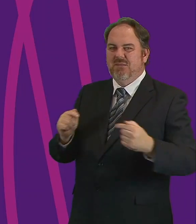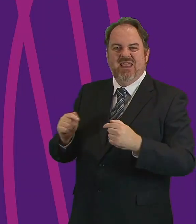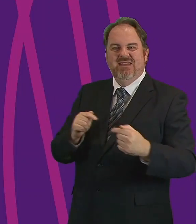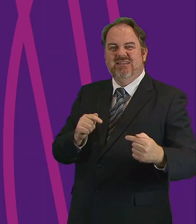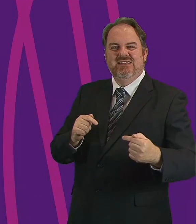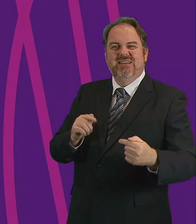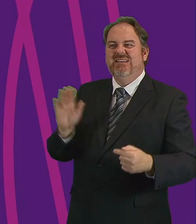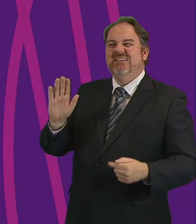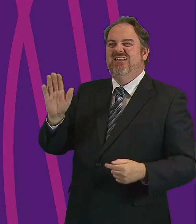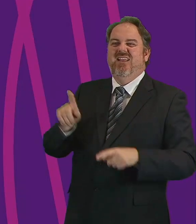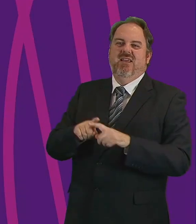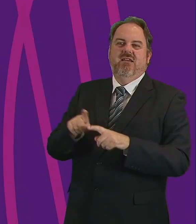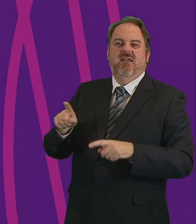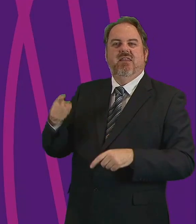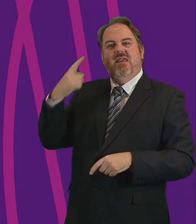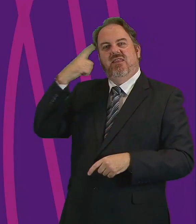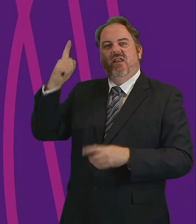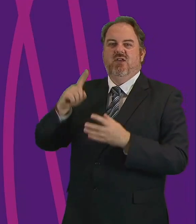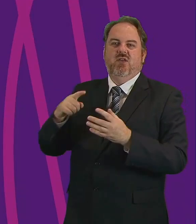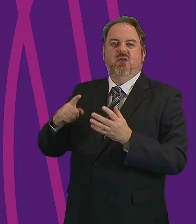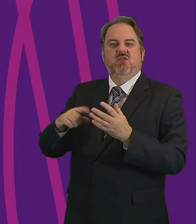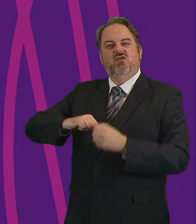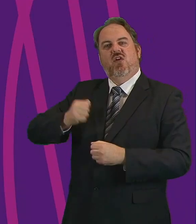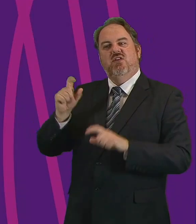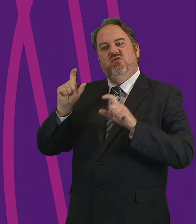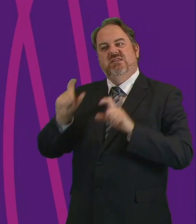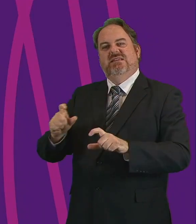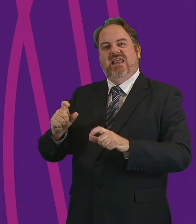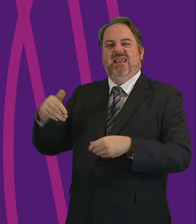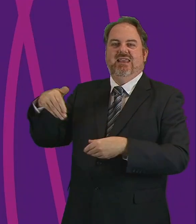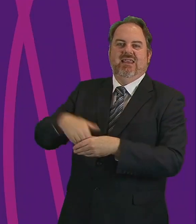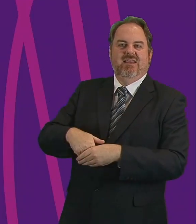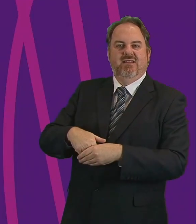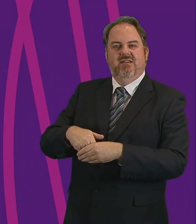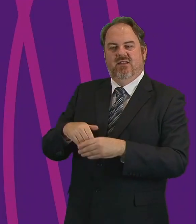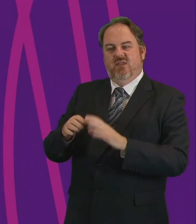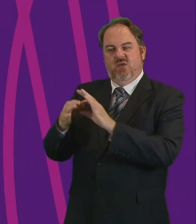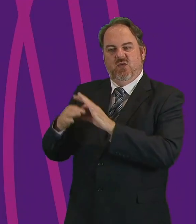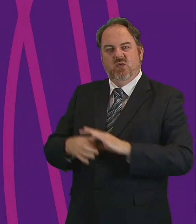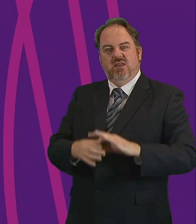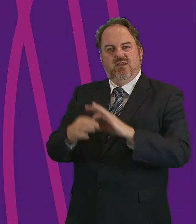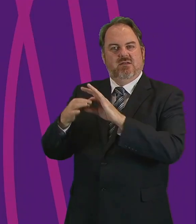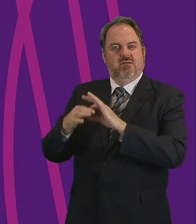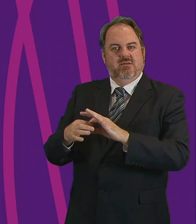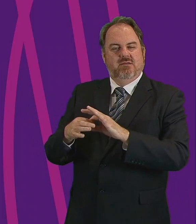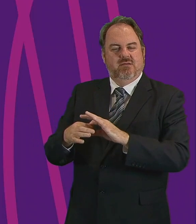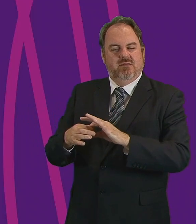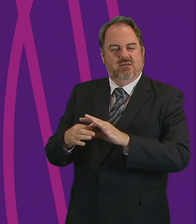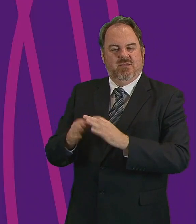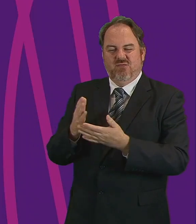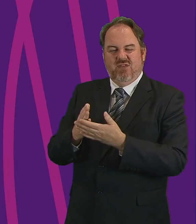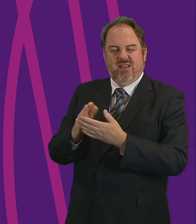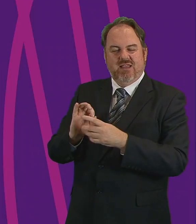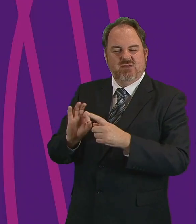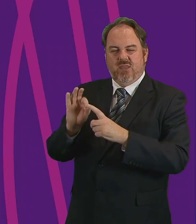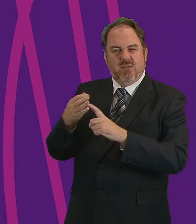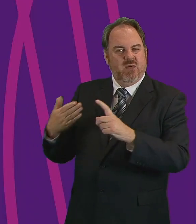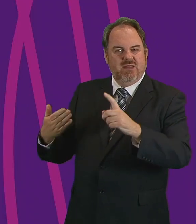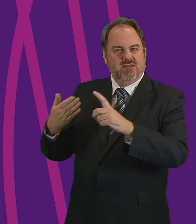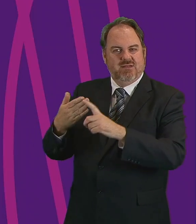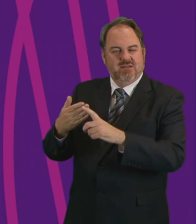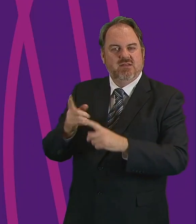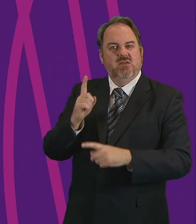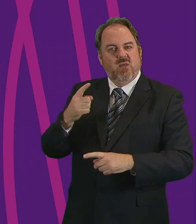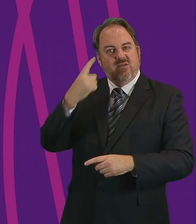constitutional rally. No one could have imagined we'd find ourselves in these unprecedented circumstances, but it's how, as